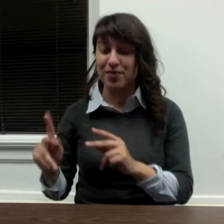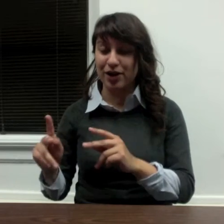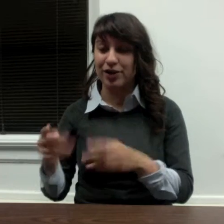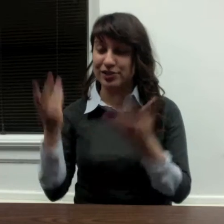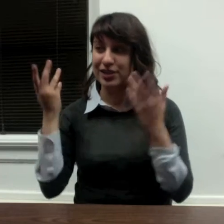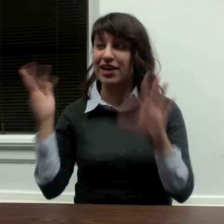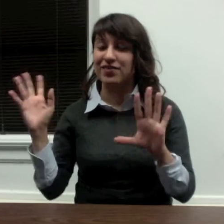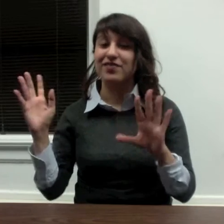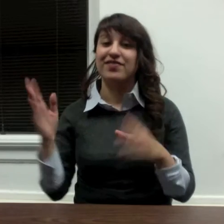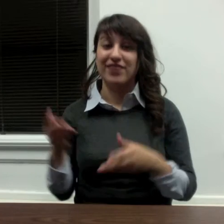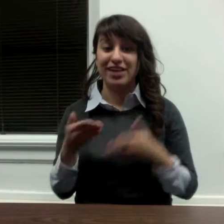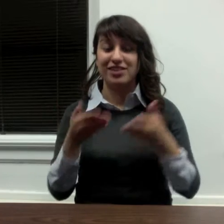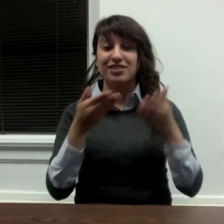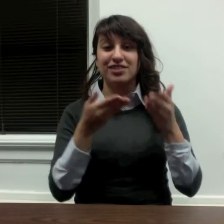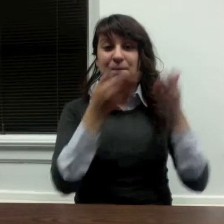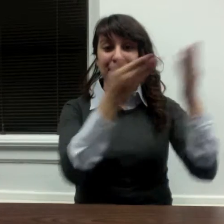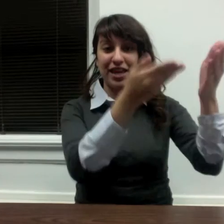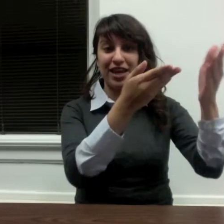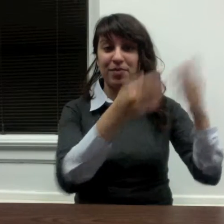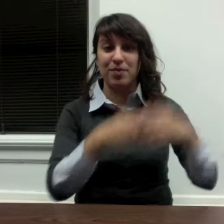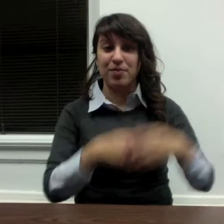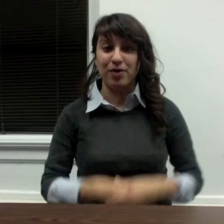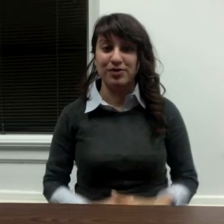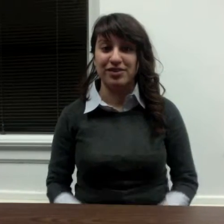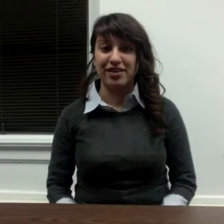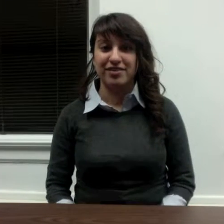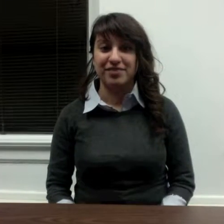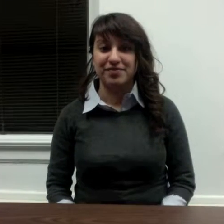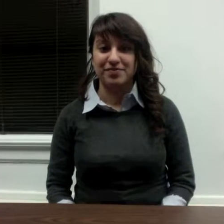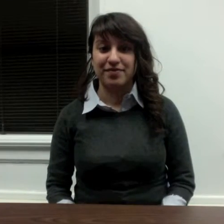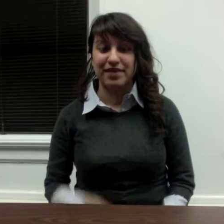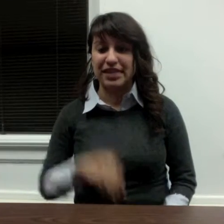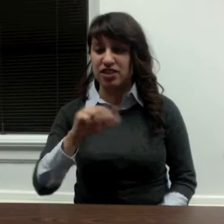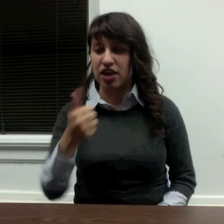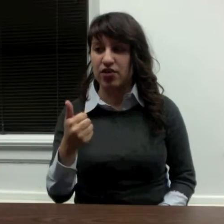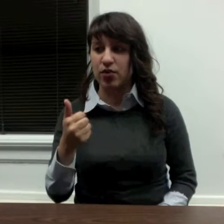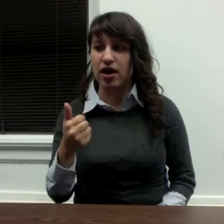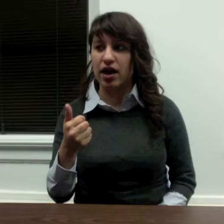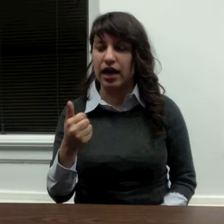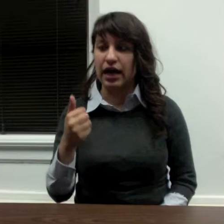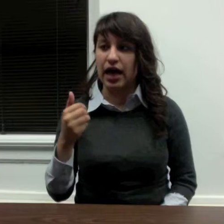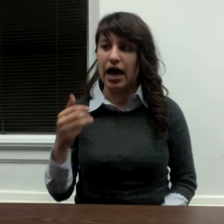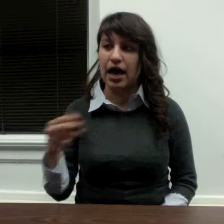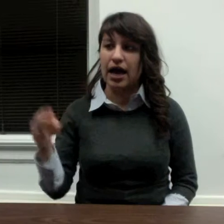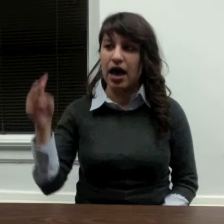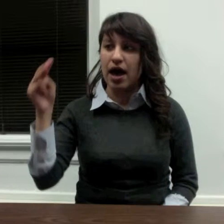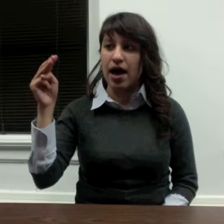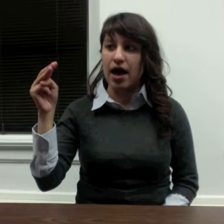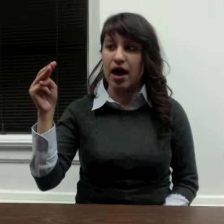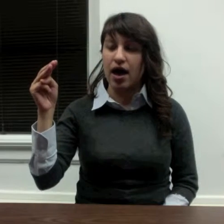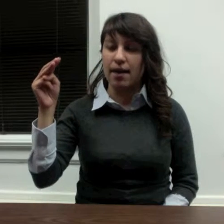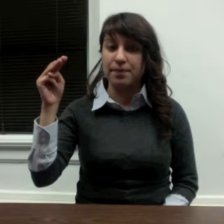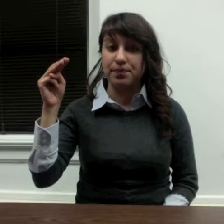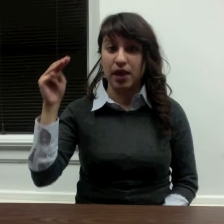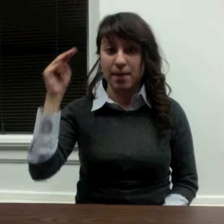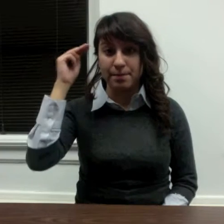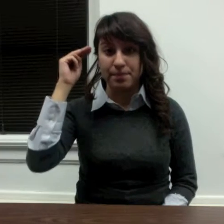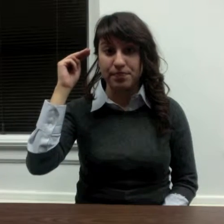to our field. There's another one about mental health interpreting and dealing with clients